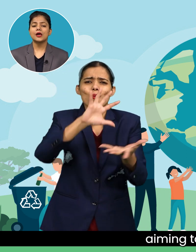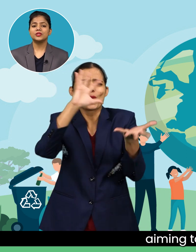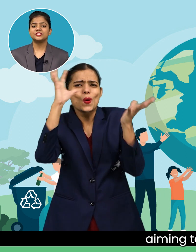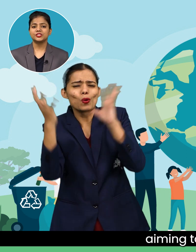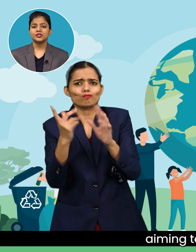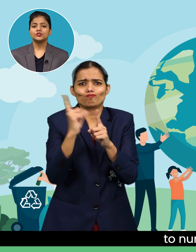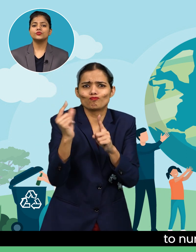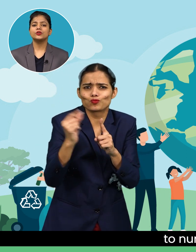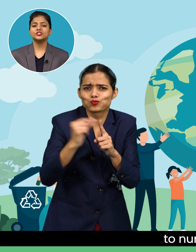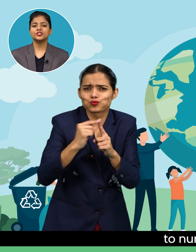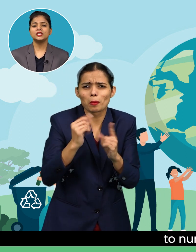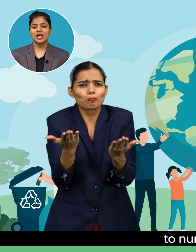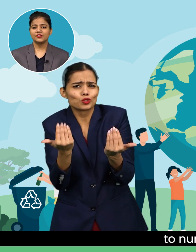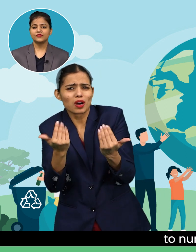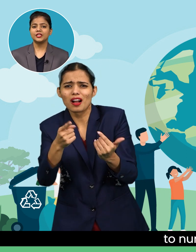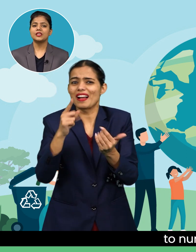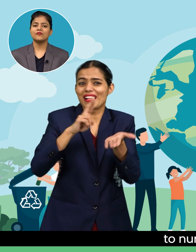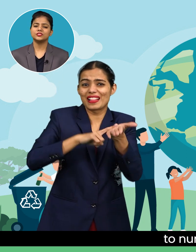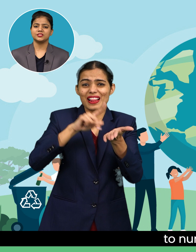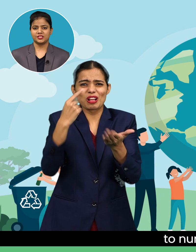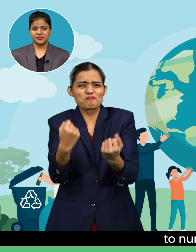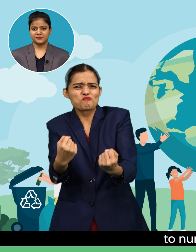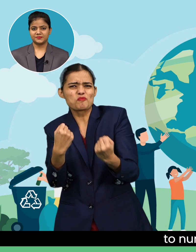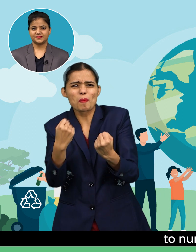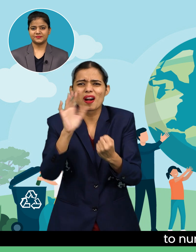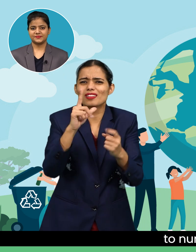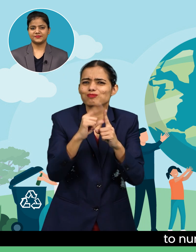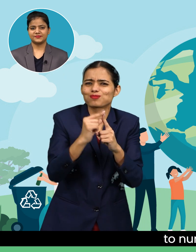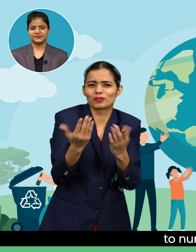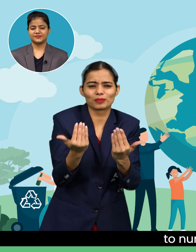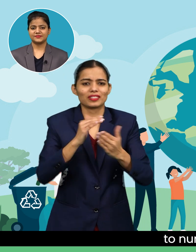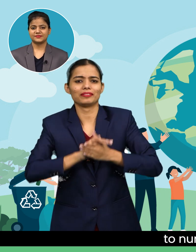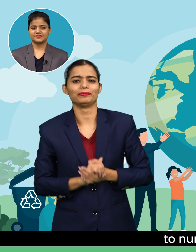Earth's ability to nurture life in diversity.